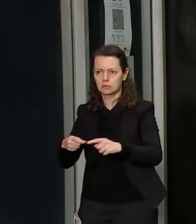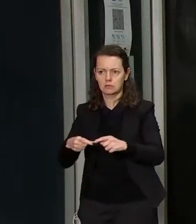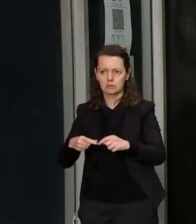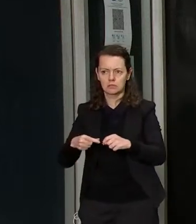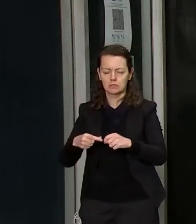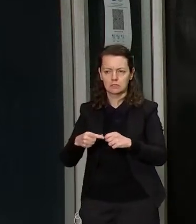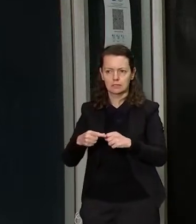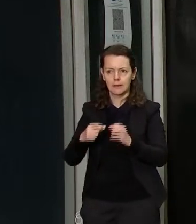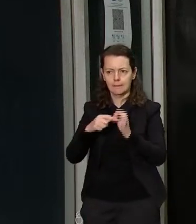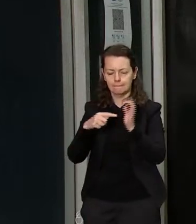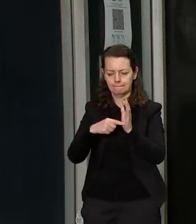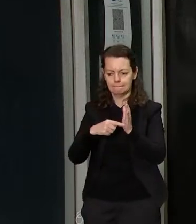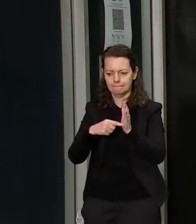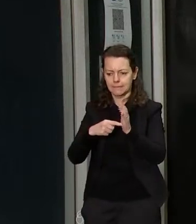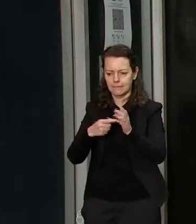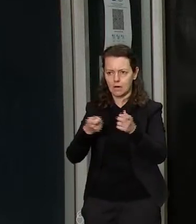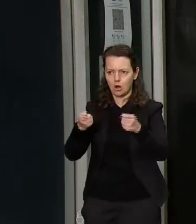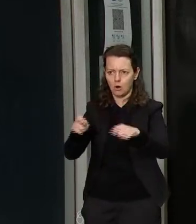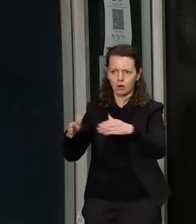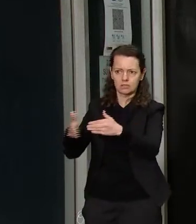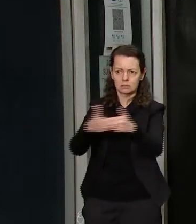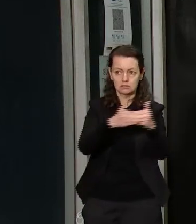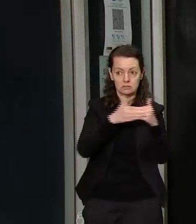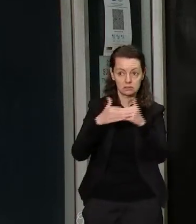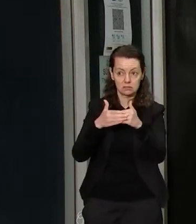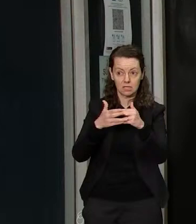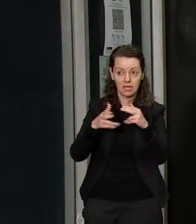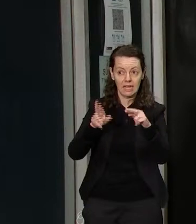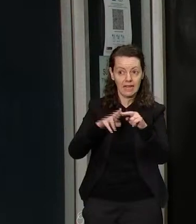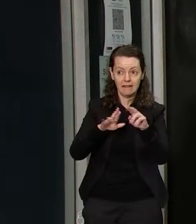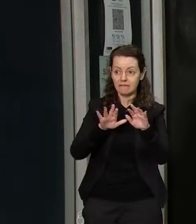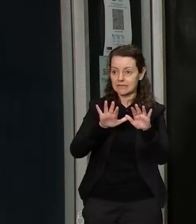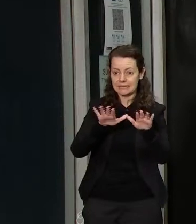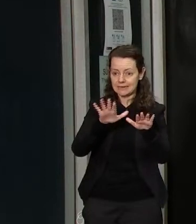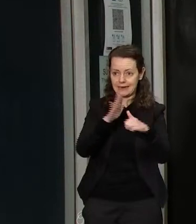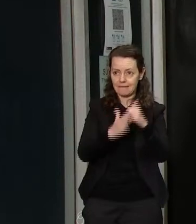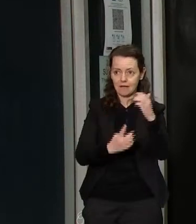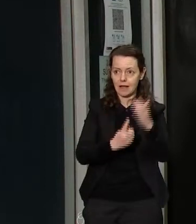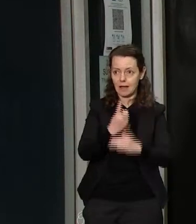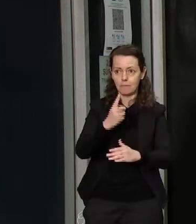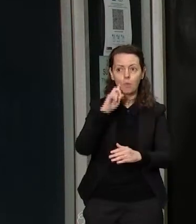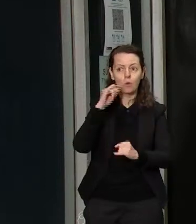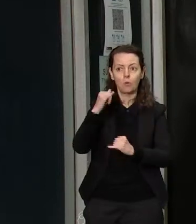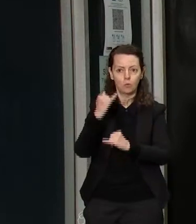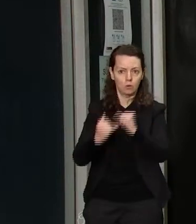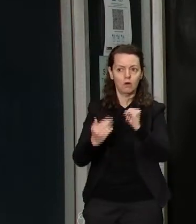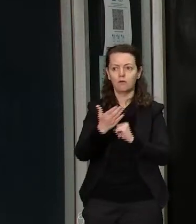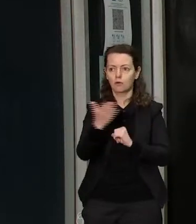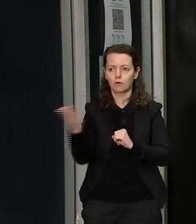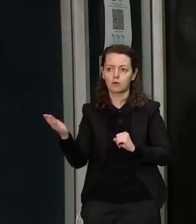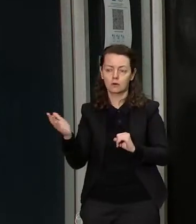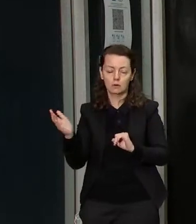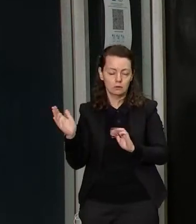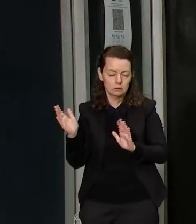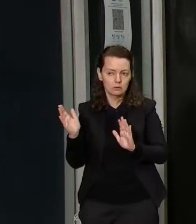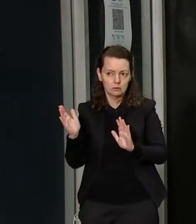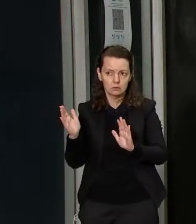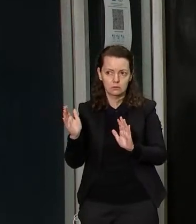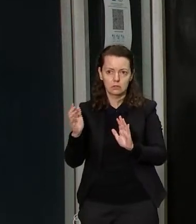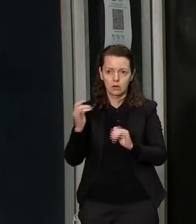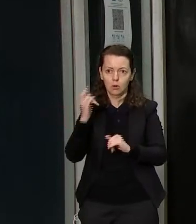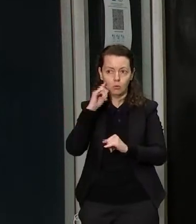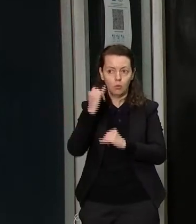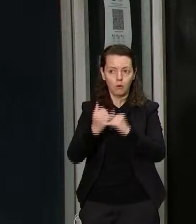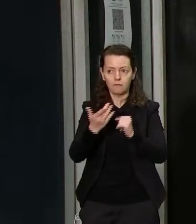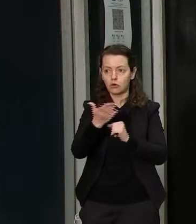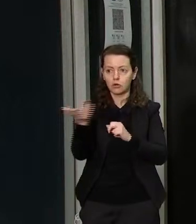running away is too awful to imagine in some respects. We would always work to keep a cap on cases,